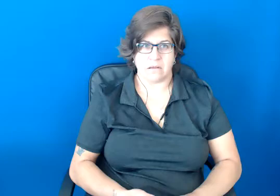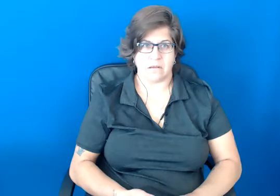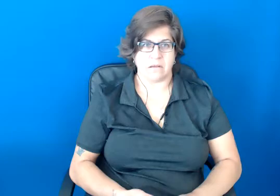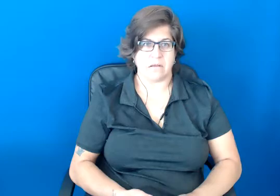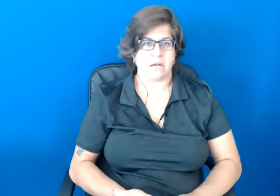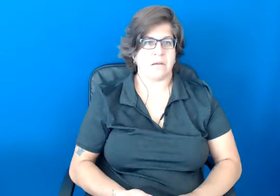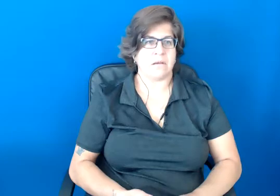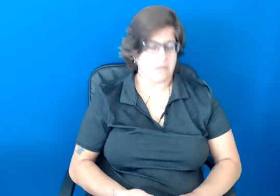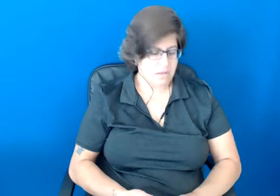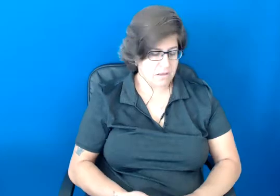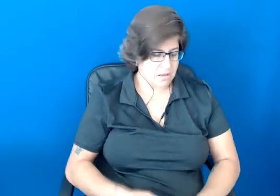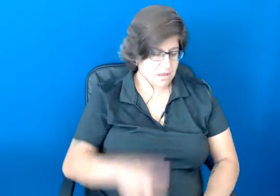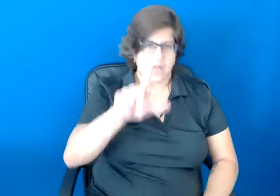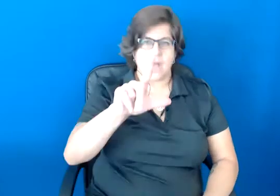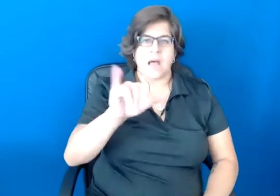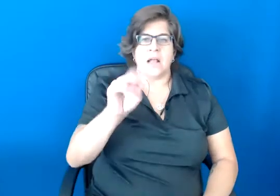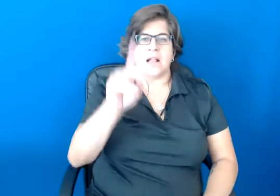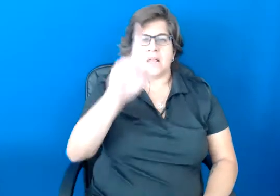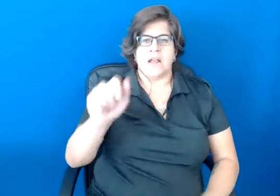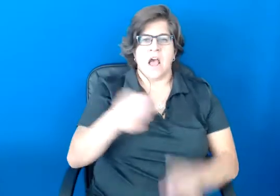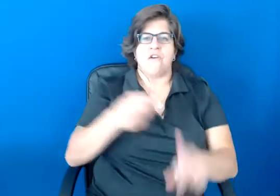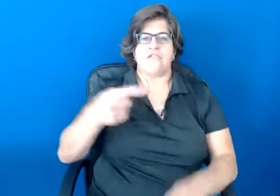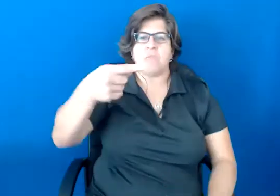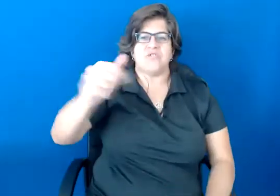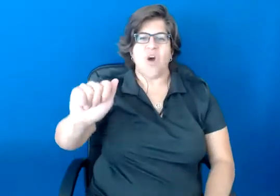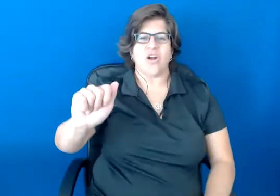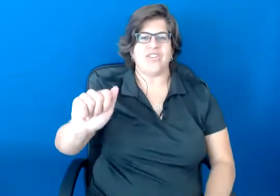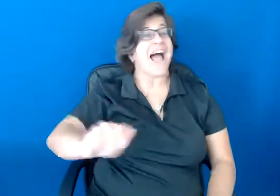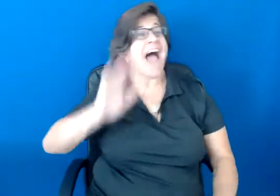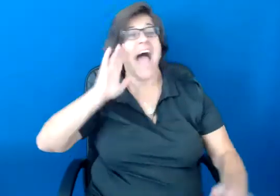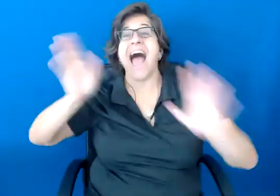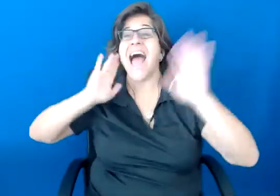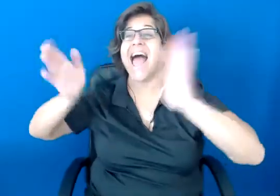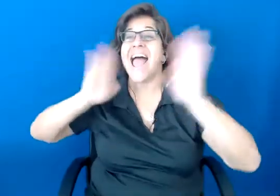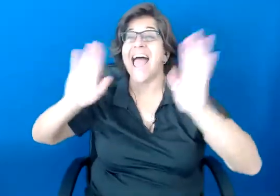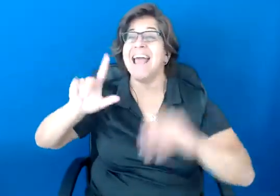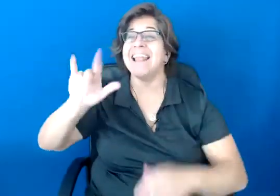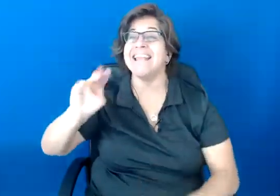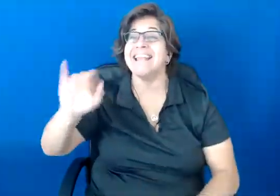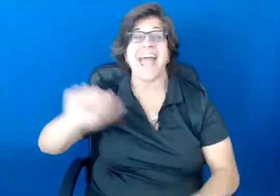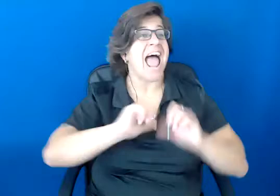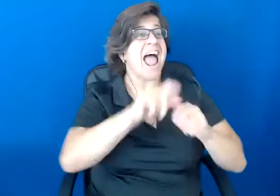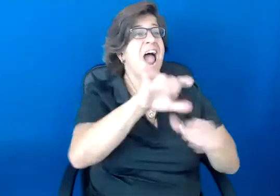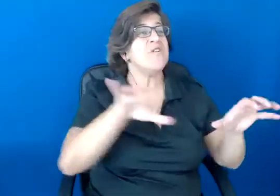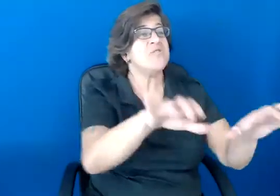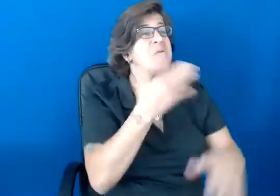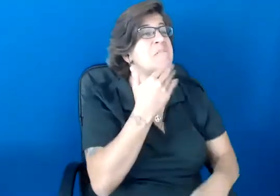Hey, Polly. This is Linda from Georgia. Oh, hi, Linda. How you doing,